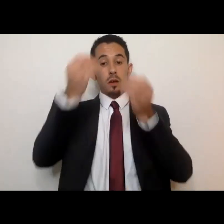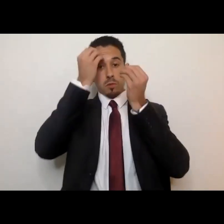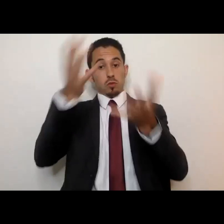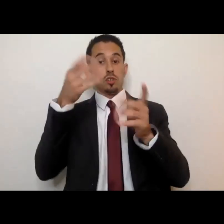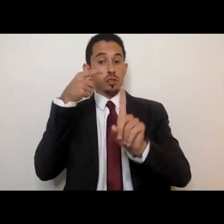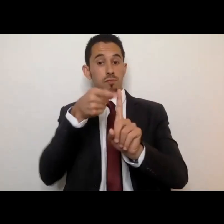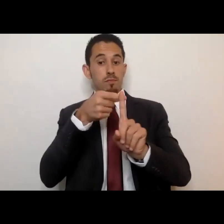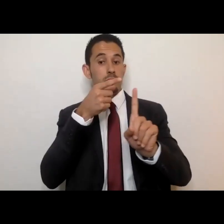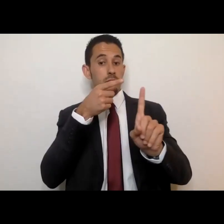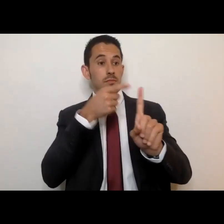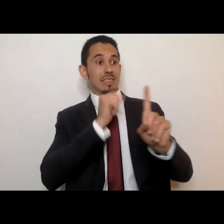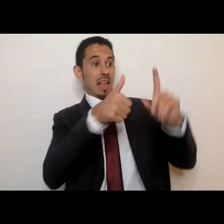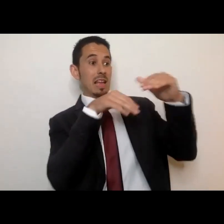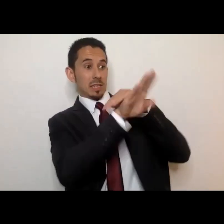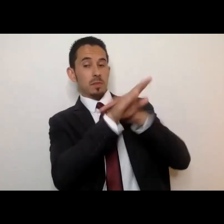view.